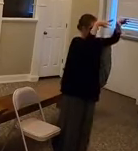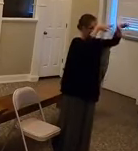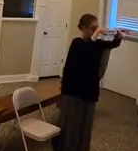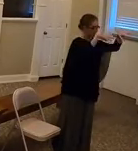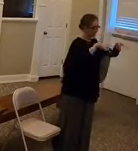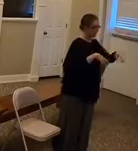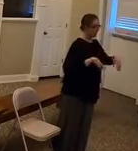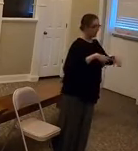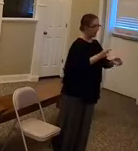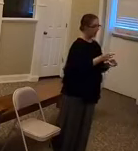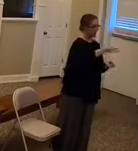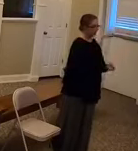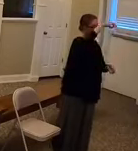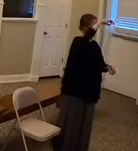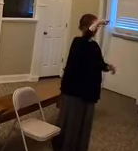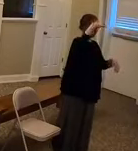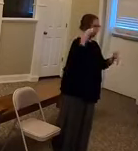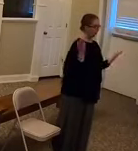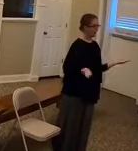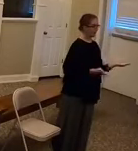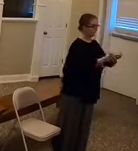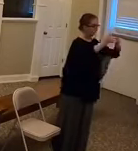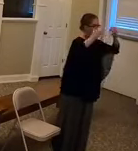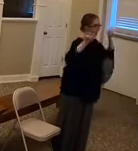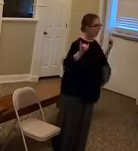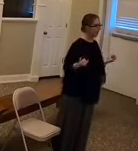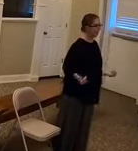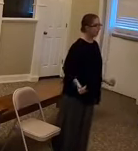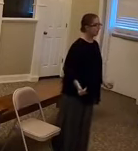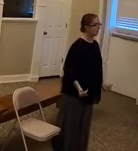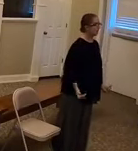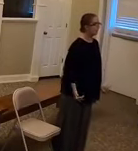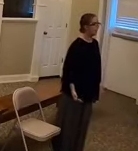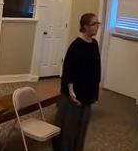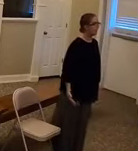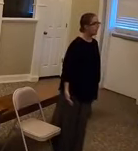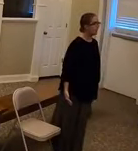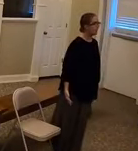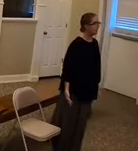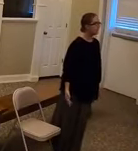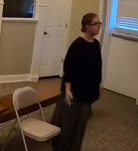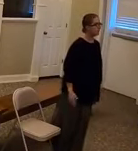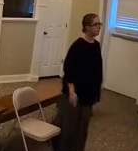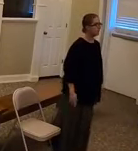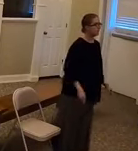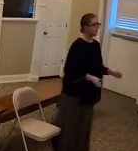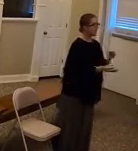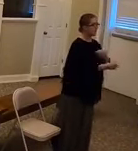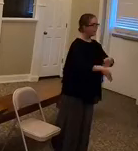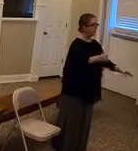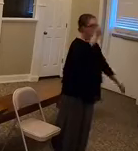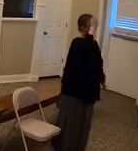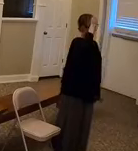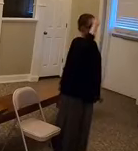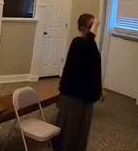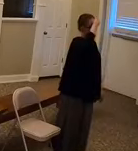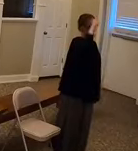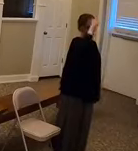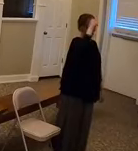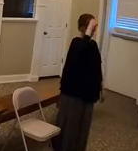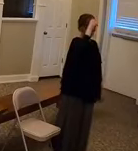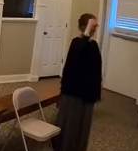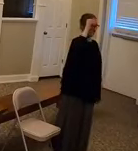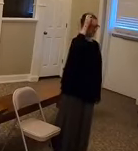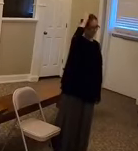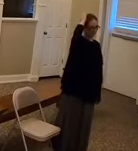your spirit in this house right now. My God, I give you glory. Oh, Lord, loose an anointing in this place right now.